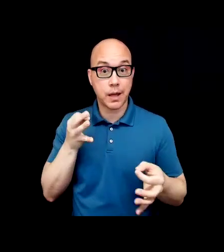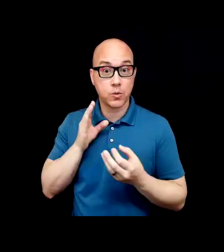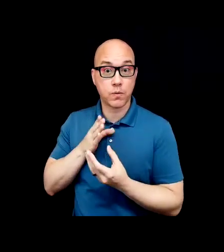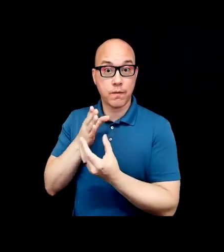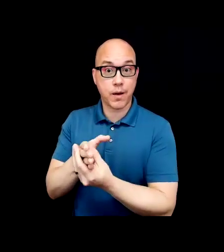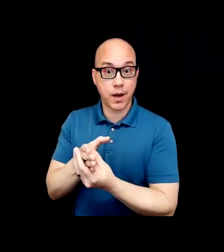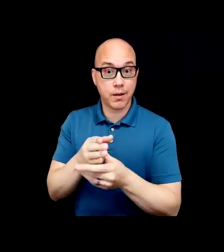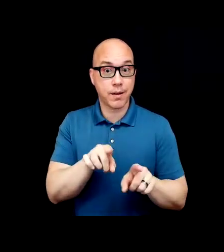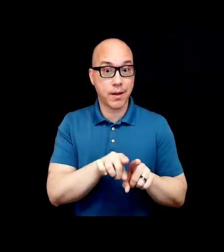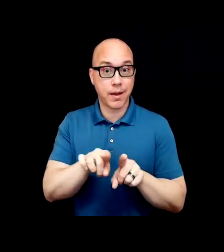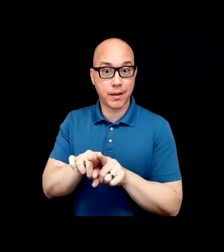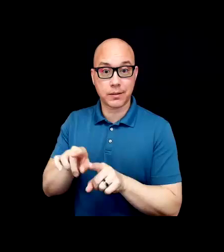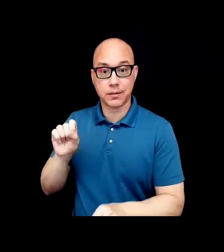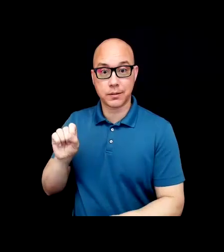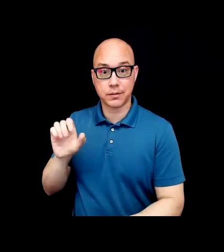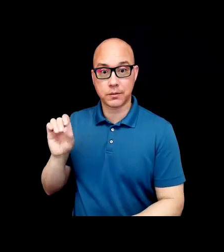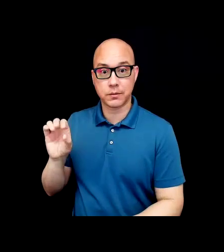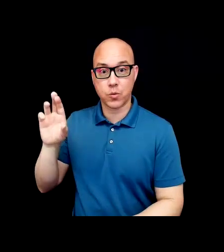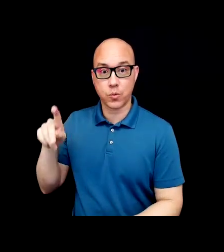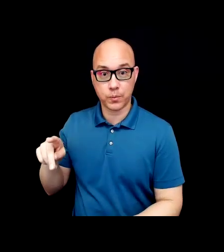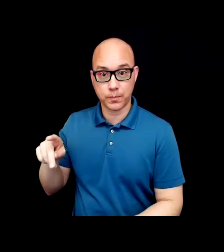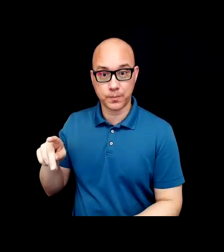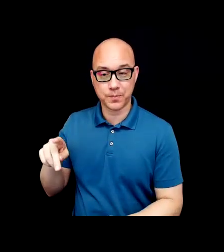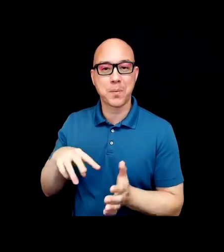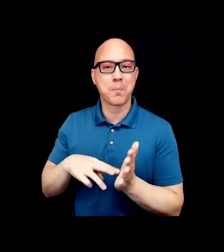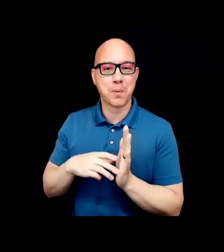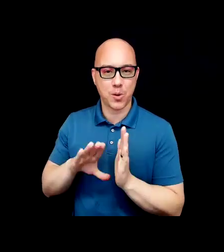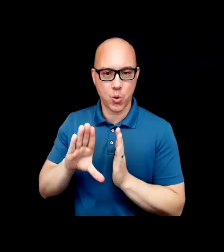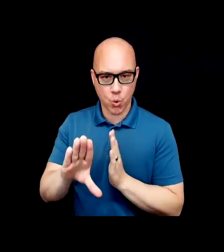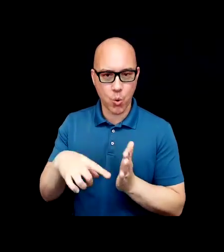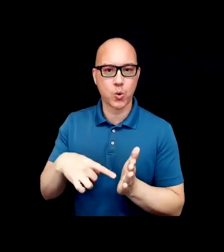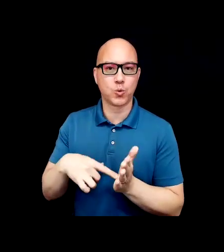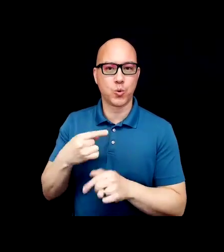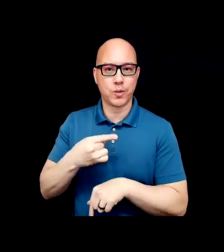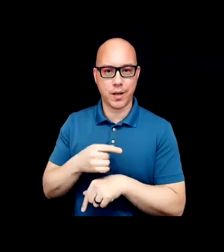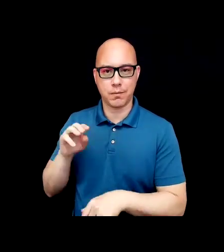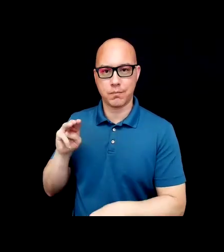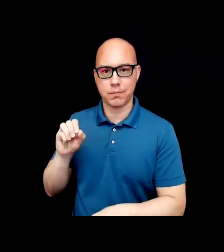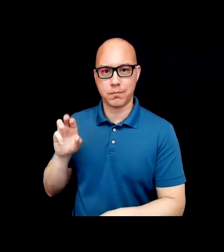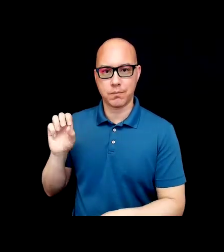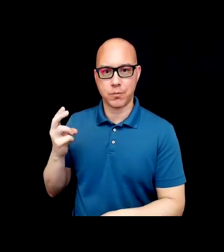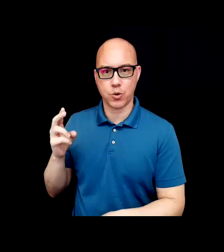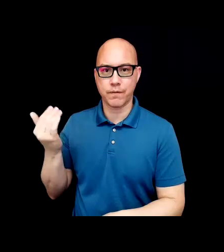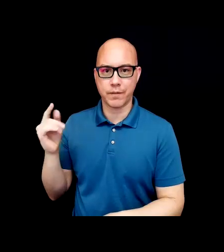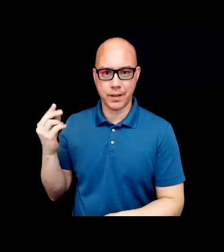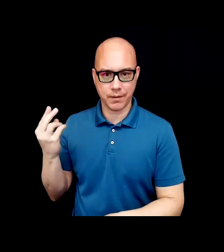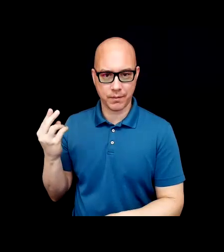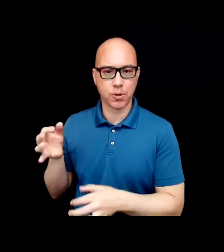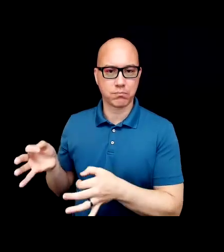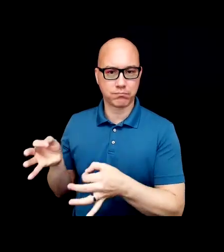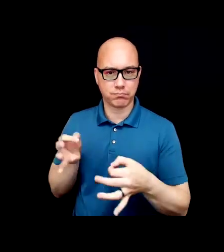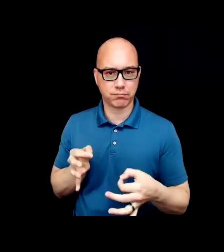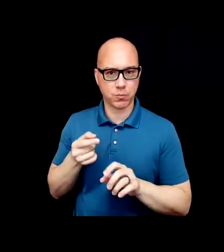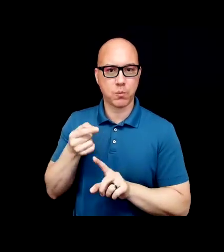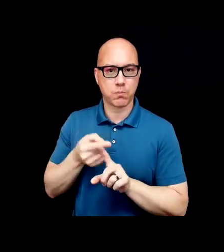S-Corp, you also have a March 15th deadline, okay? 30 days before the